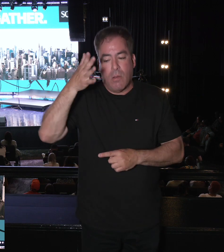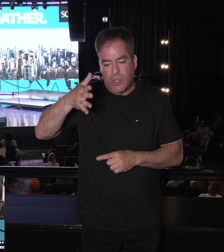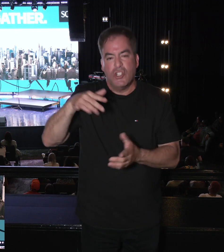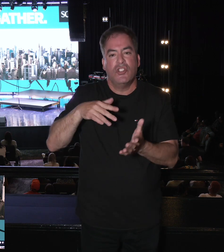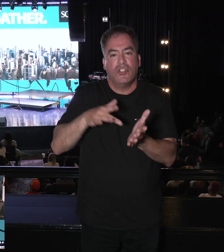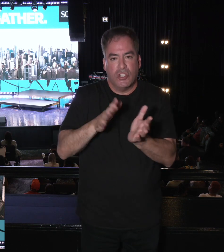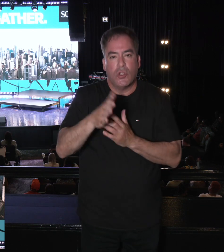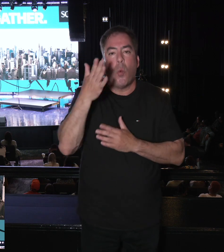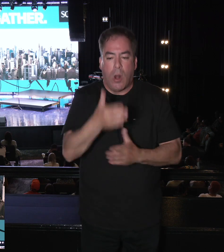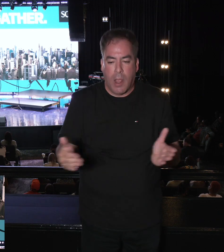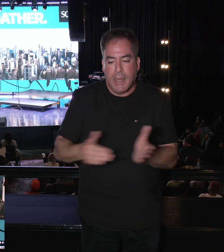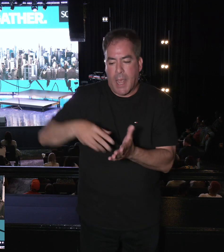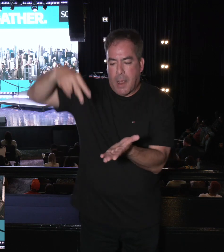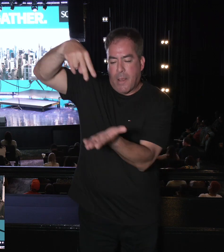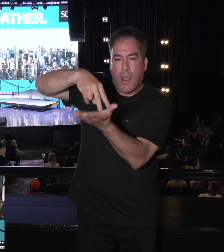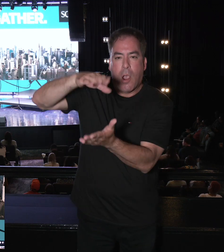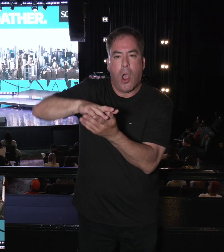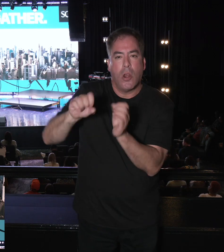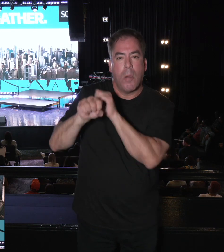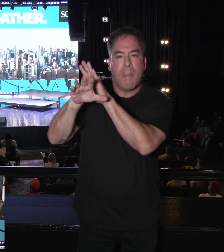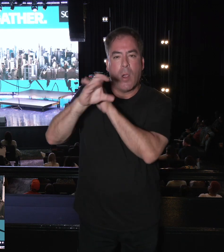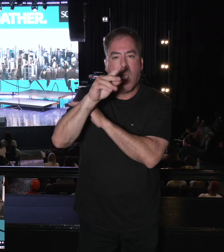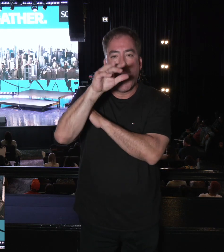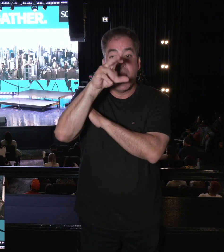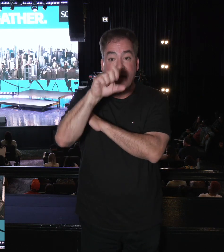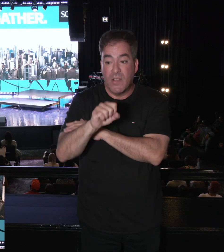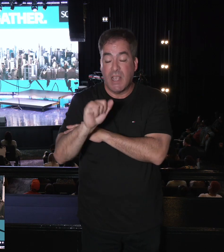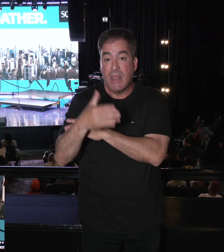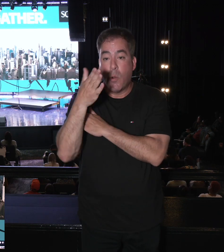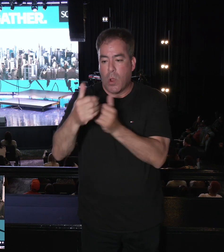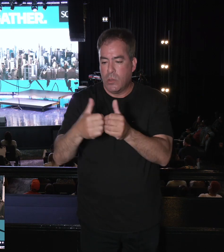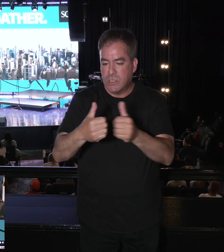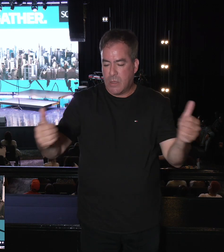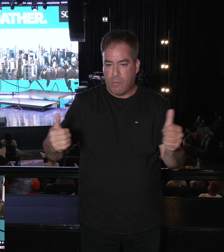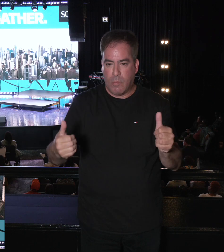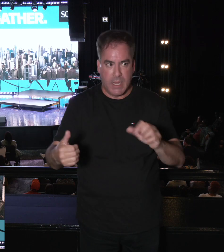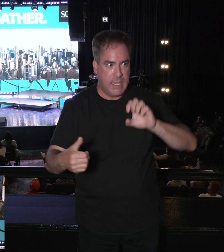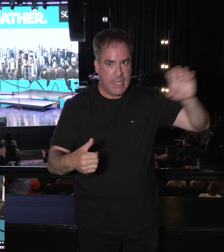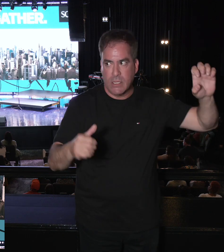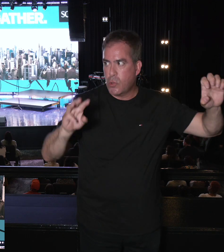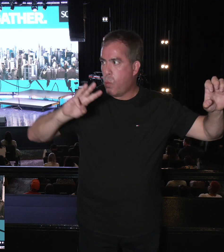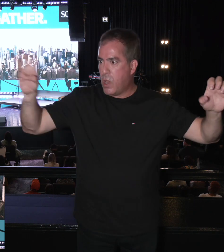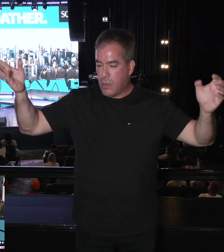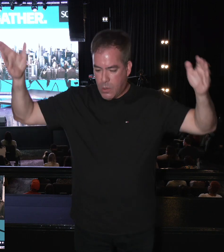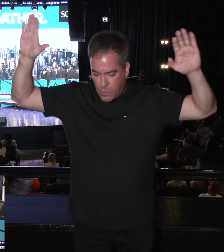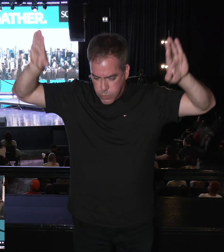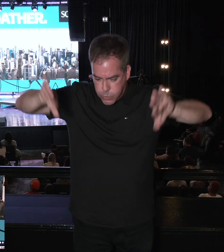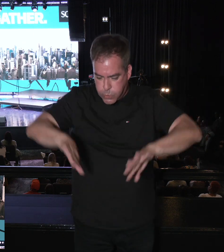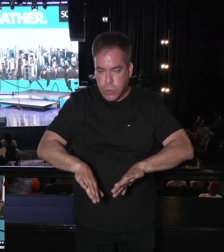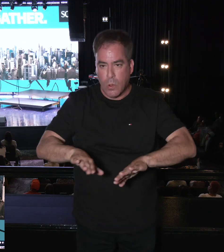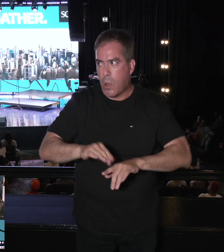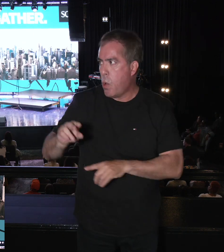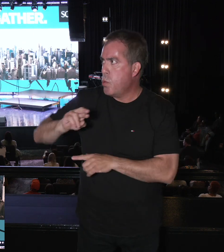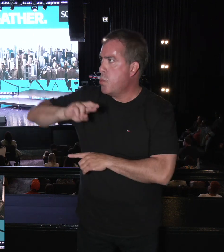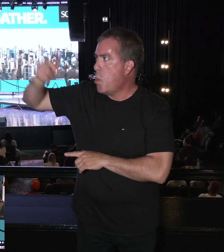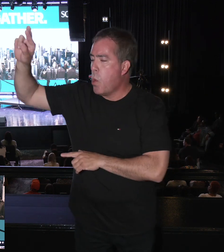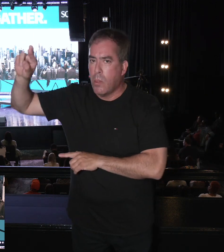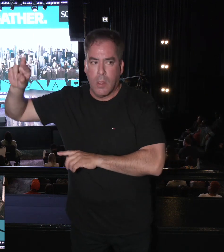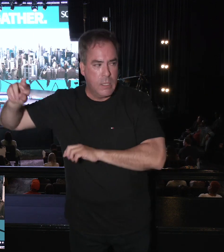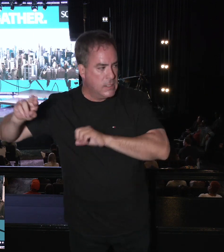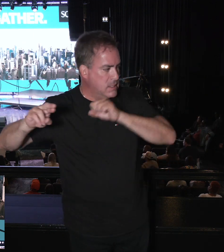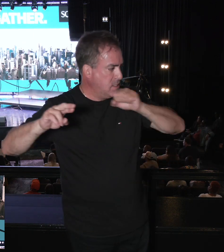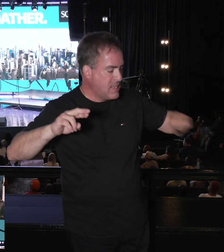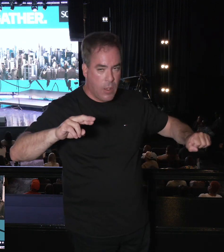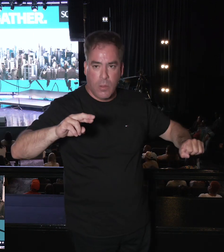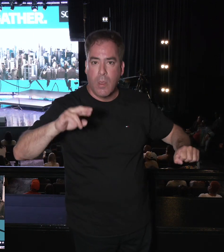Olives, east of Jerusalem. And the Mount of Olives will be split in two from east to west, forming a great valley with half the mountain moving north and half the mountain